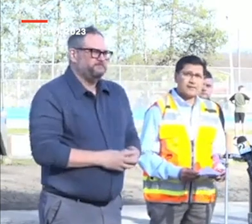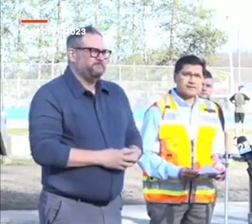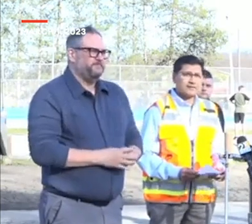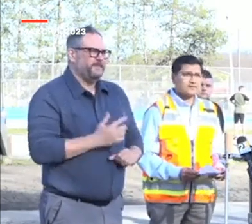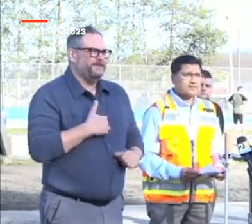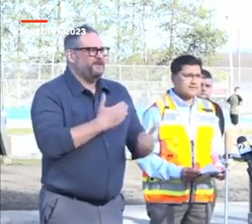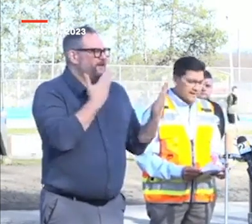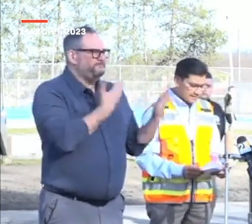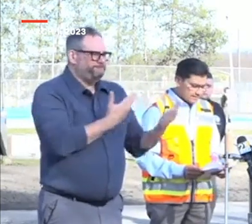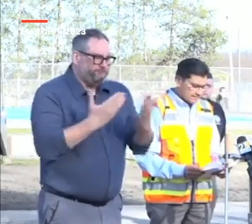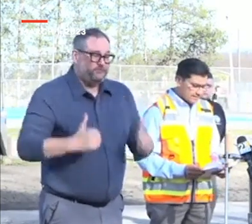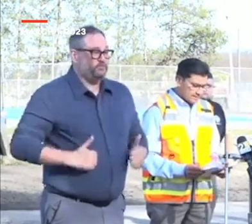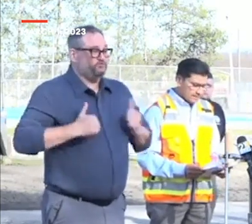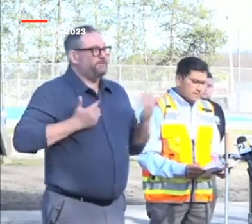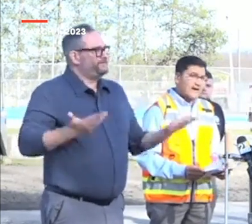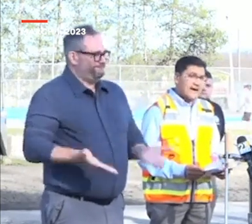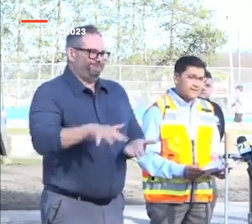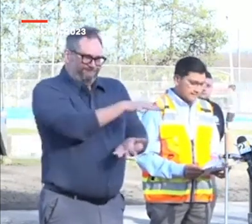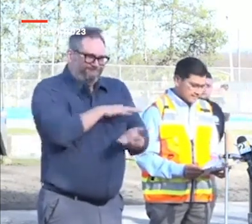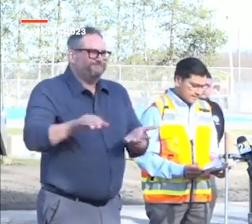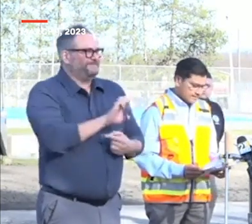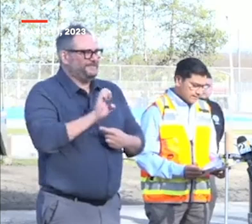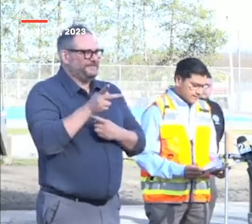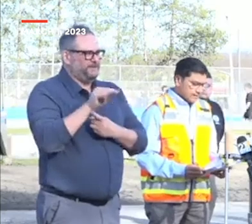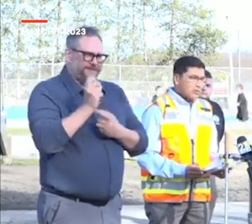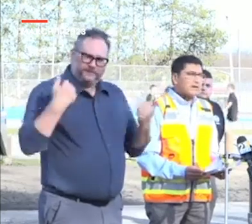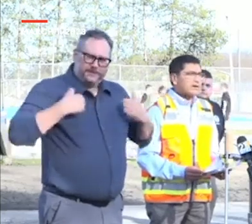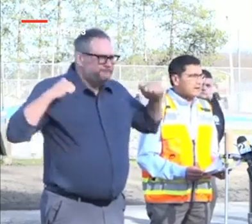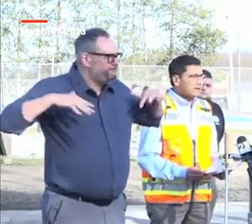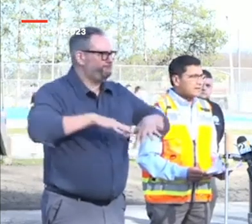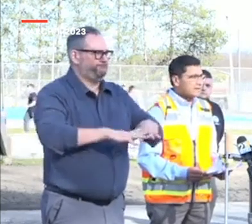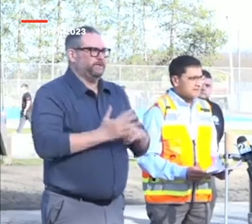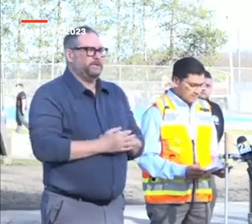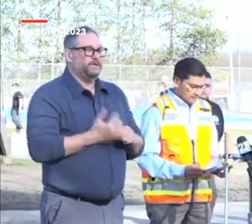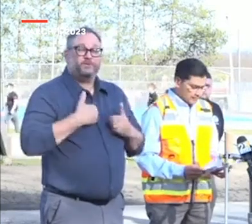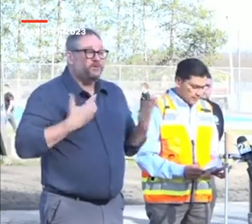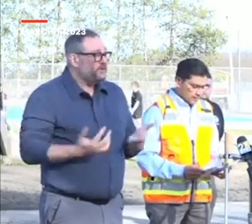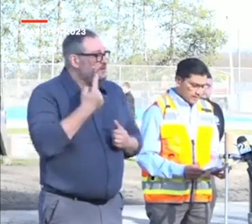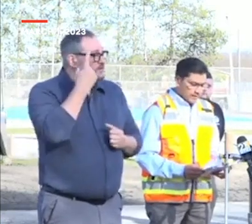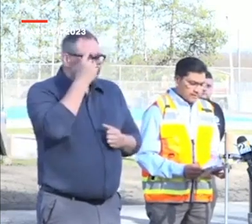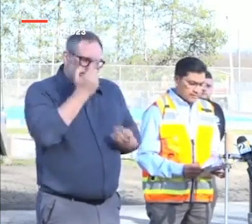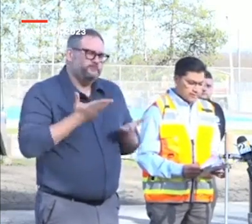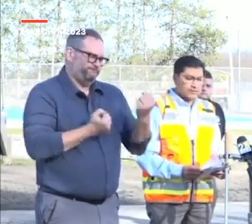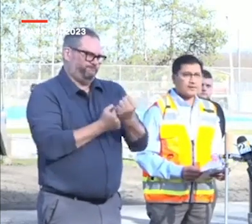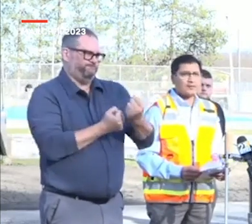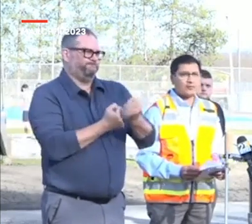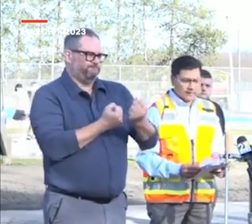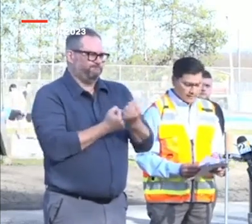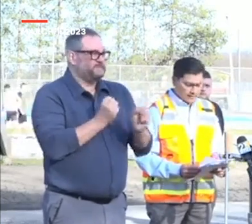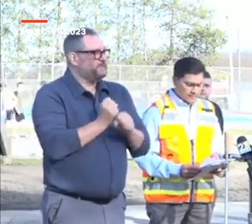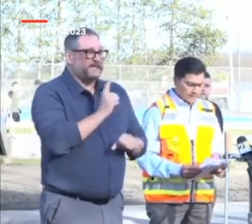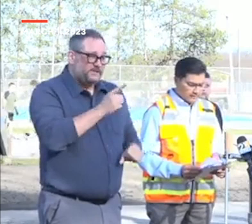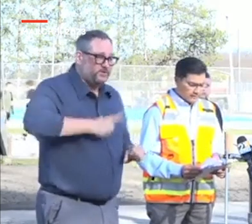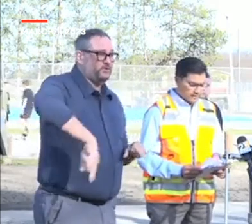the residents of East Palestine for having us here. We are here to serve you and ensure that